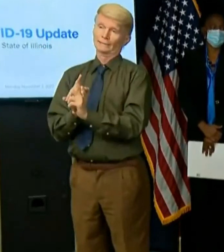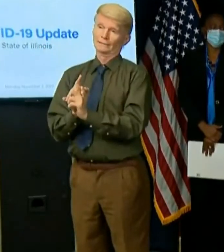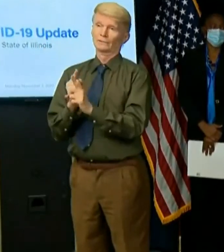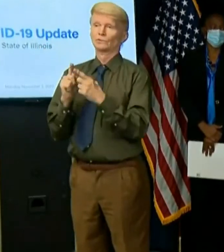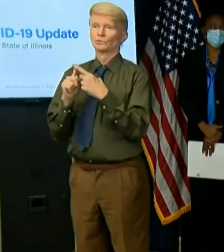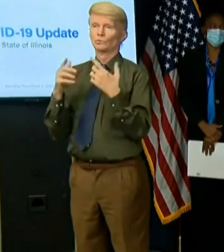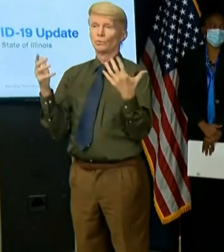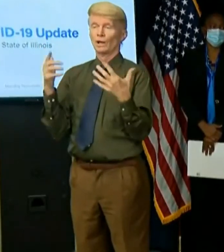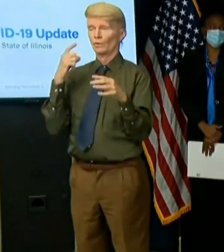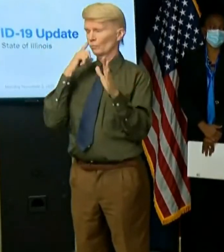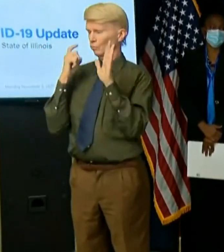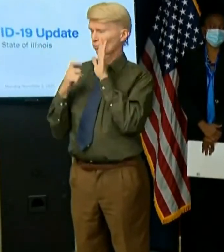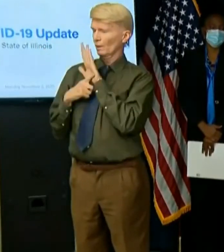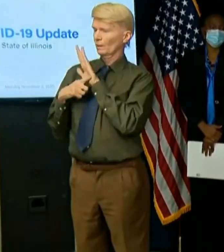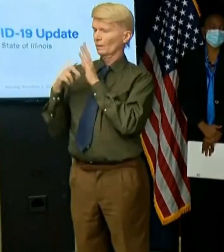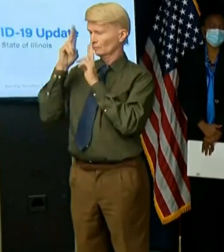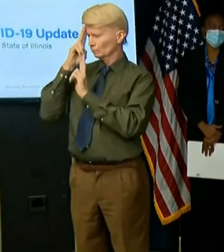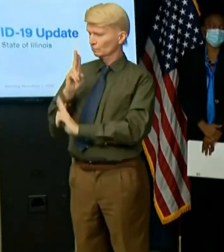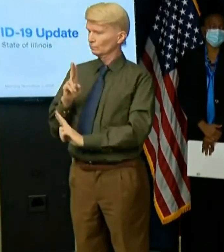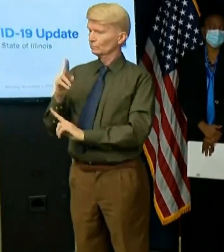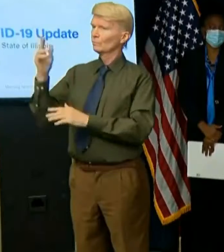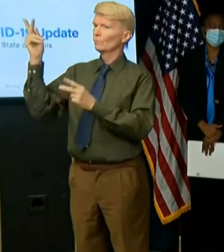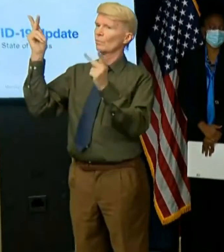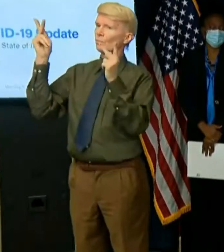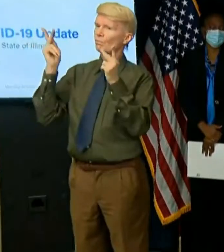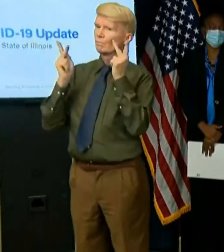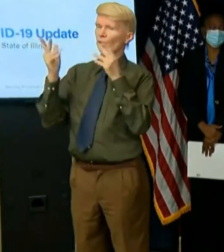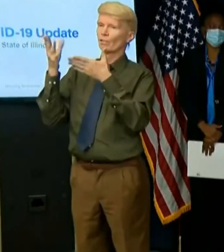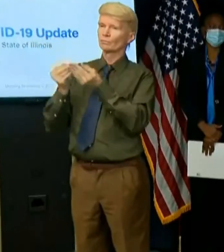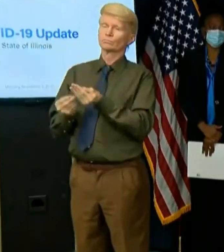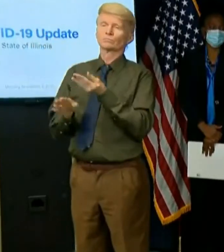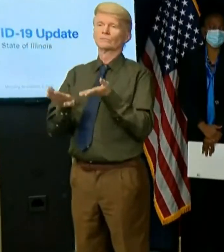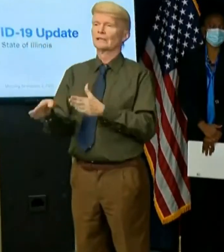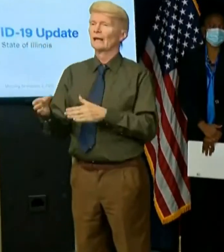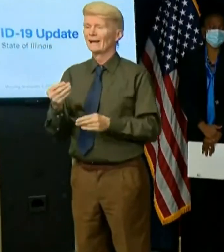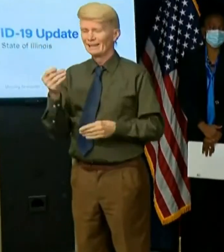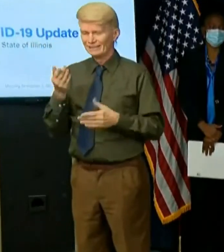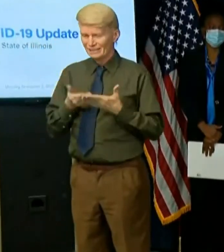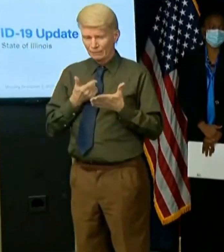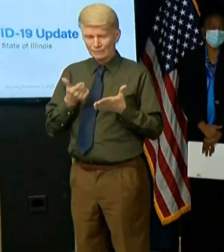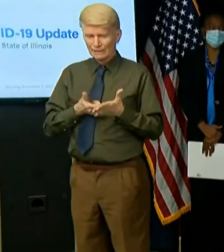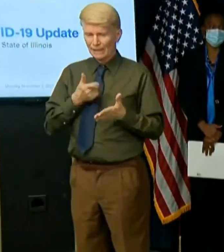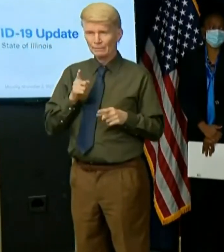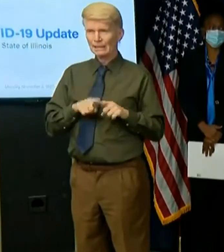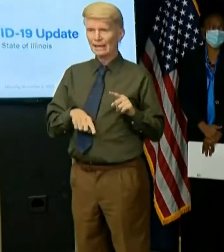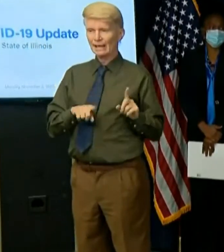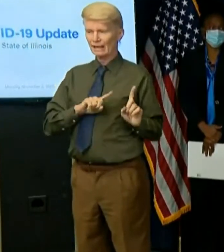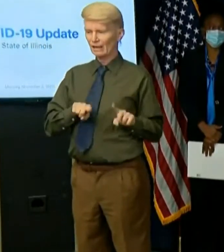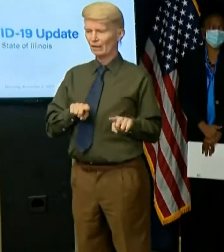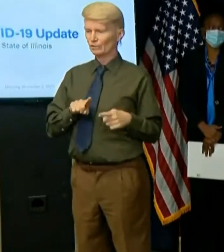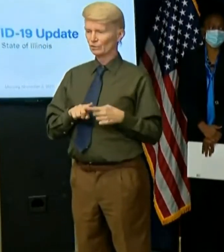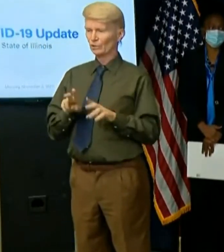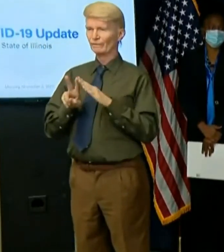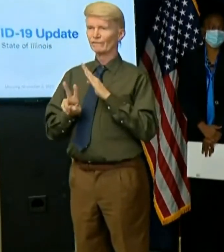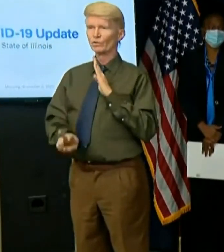recognize the terrible loss that so many people who can't even go to a funeral sometimes for a relative